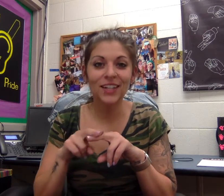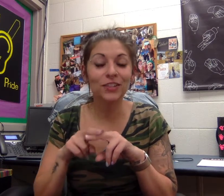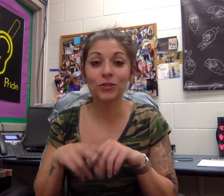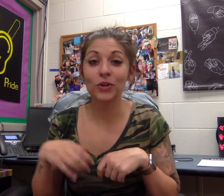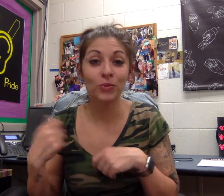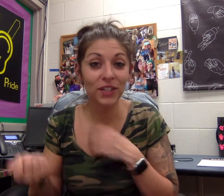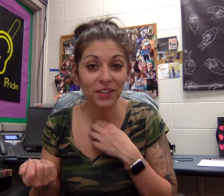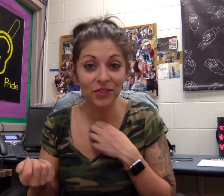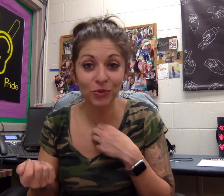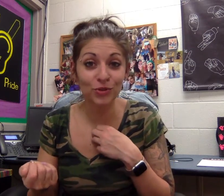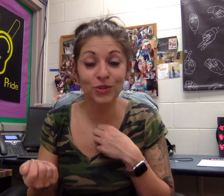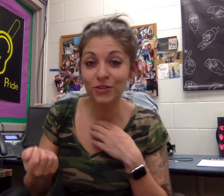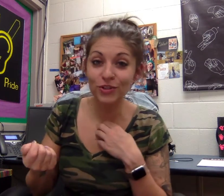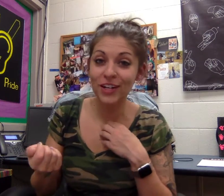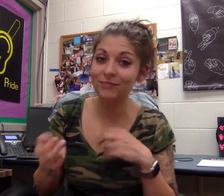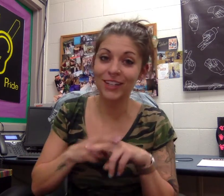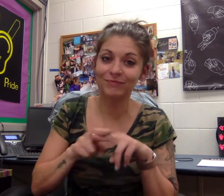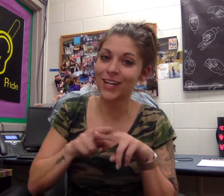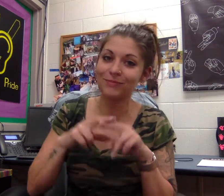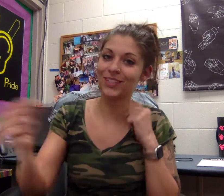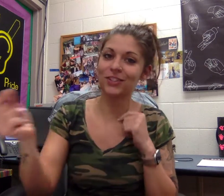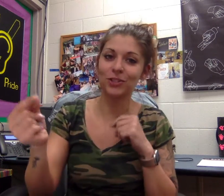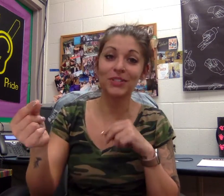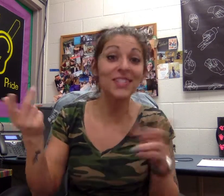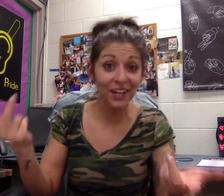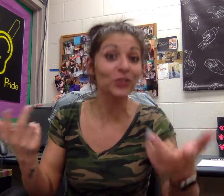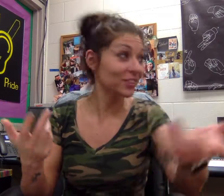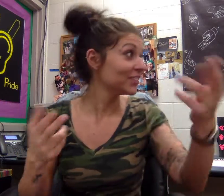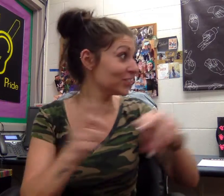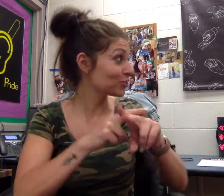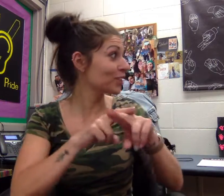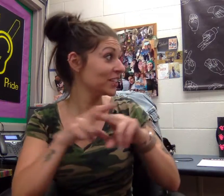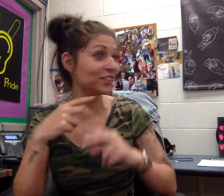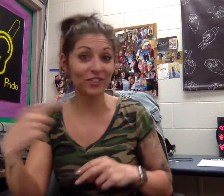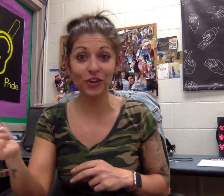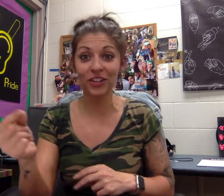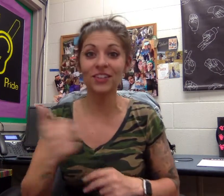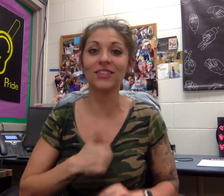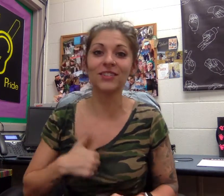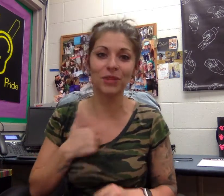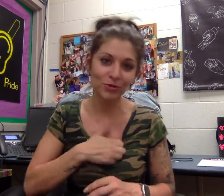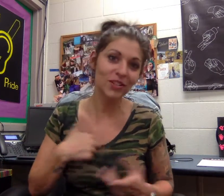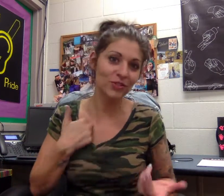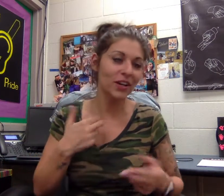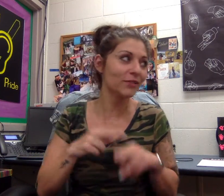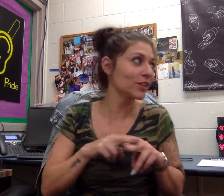I turn my homework in that was due yesterday like not that ship has sailed train gone and then sometimes you would say sorry after